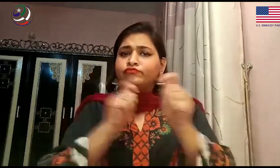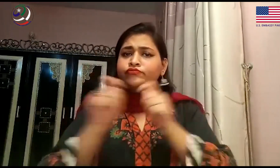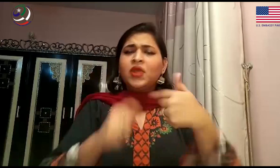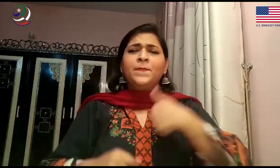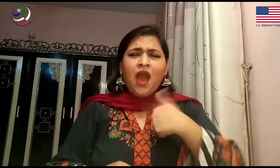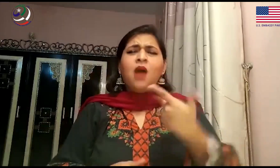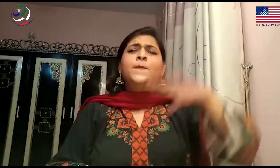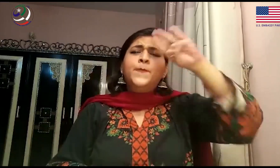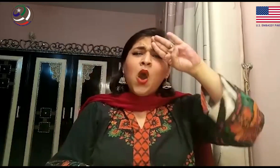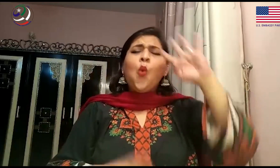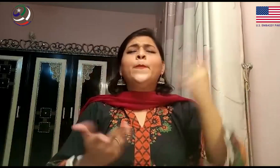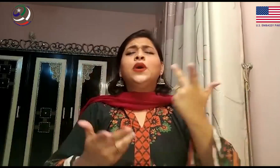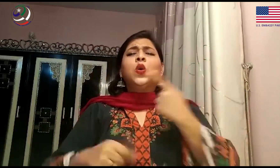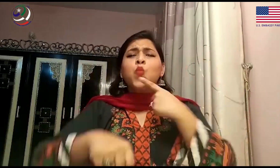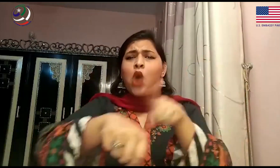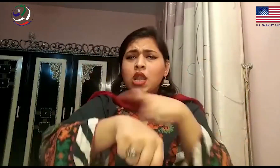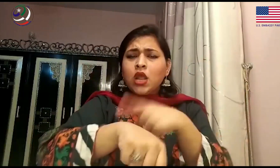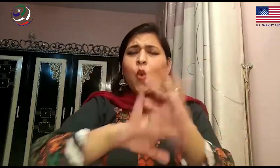My mom talks to the doctor on my behalf